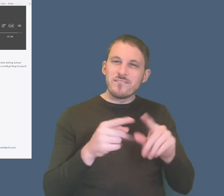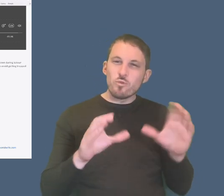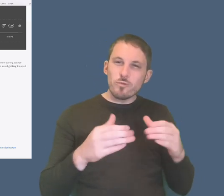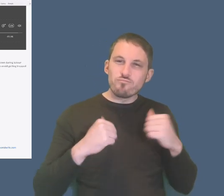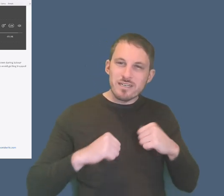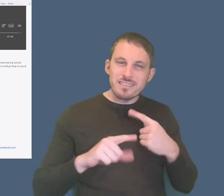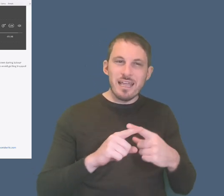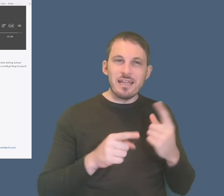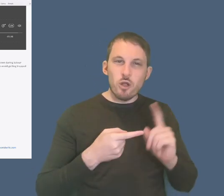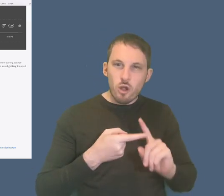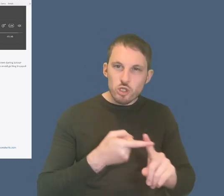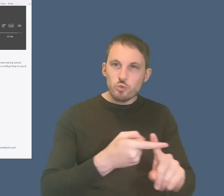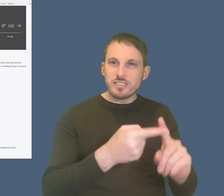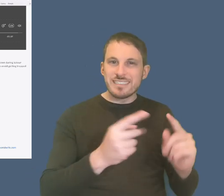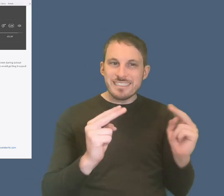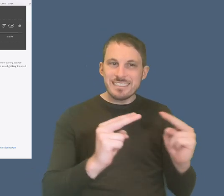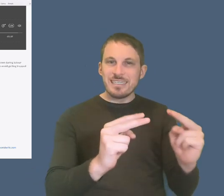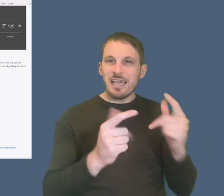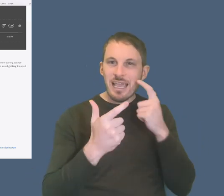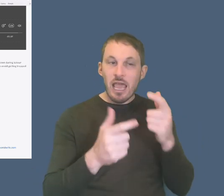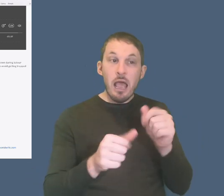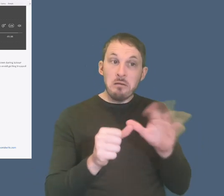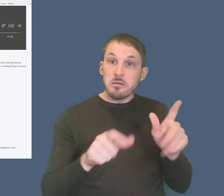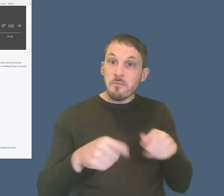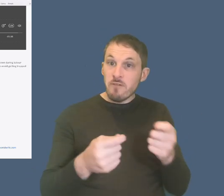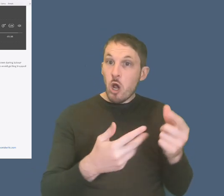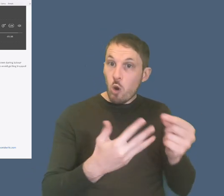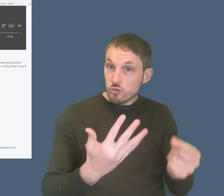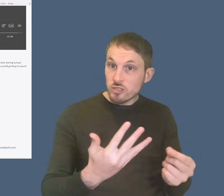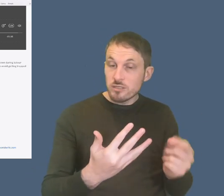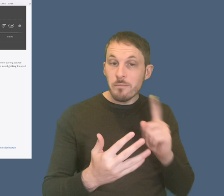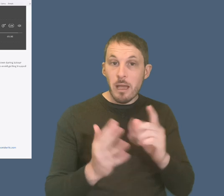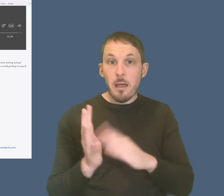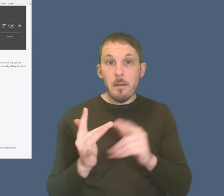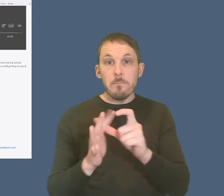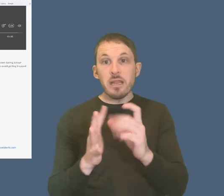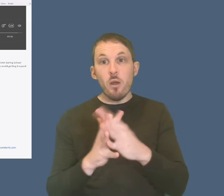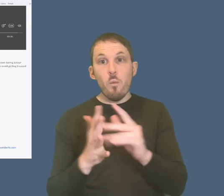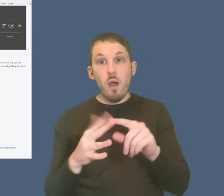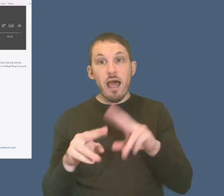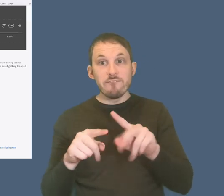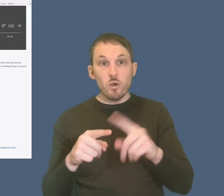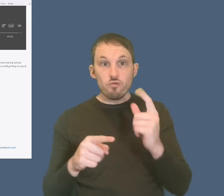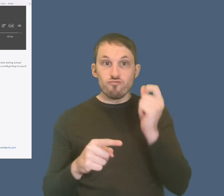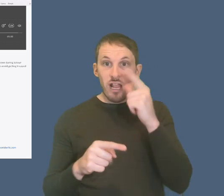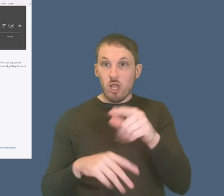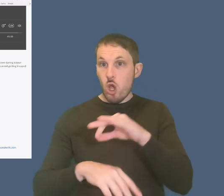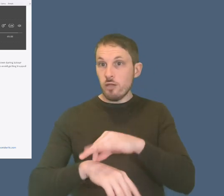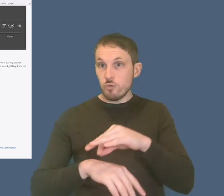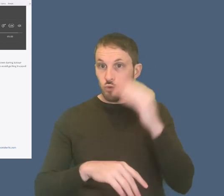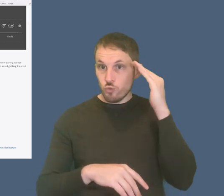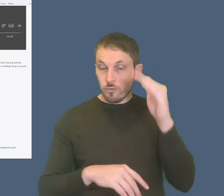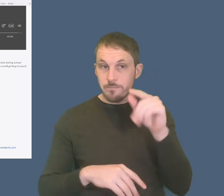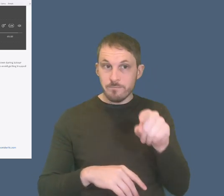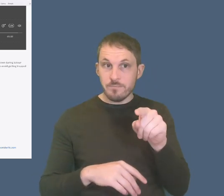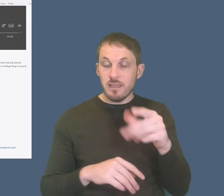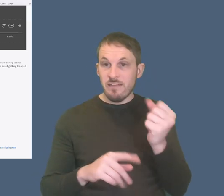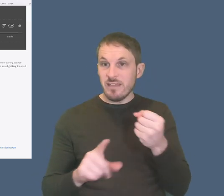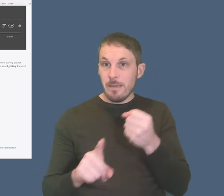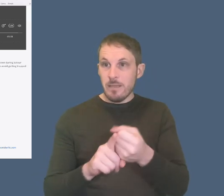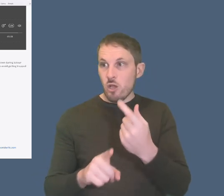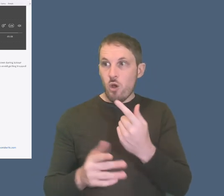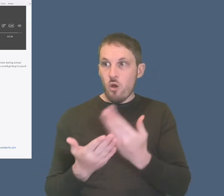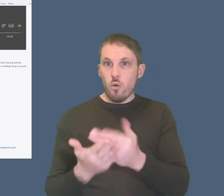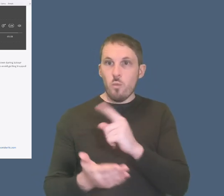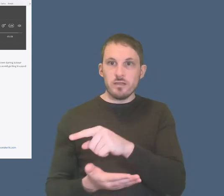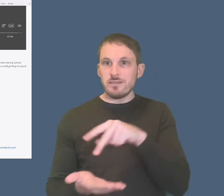care midwives are really excellent at facilitating this. Midwives who realize that the hospital room has an impact on the position that a woman will